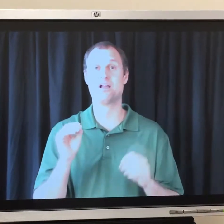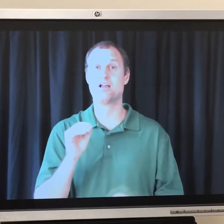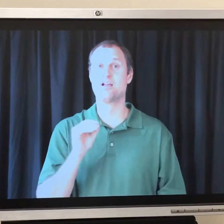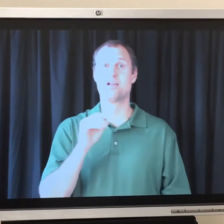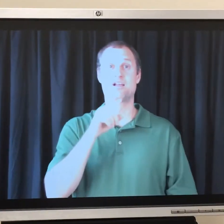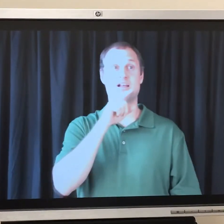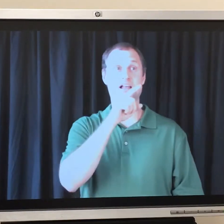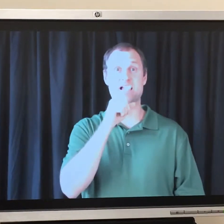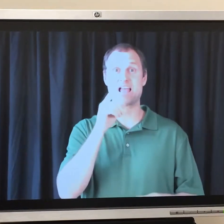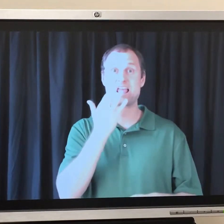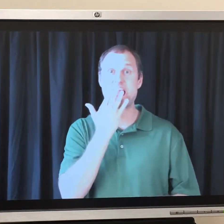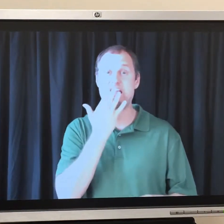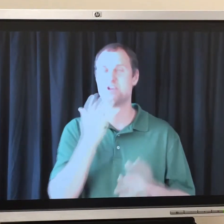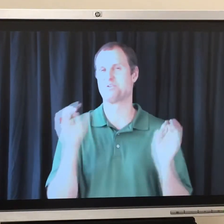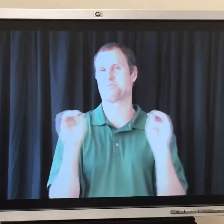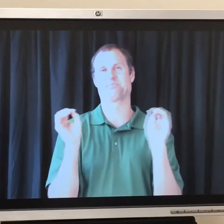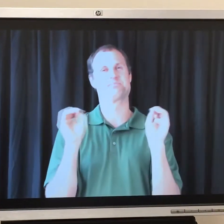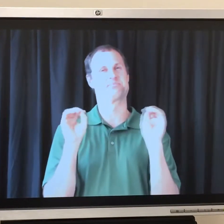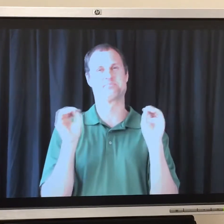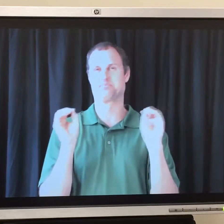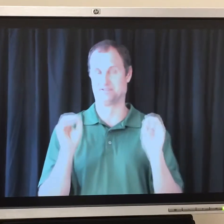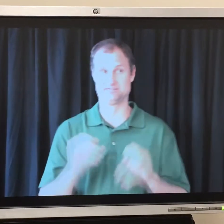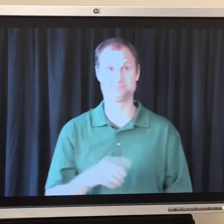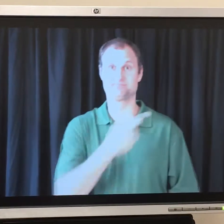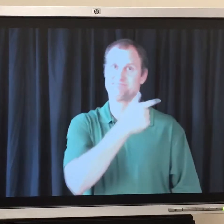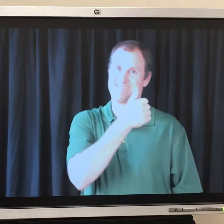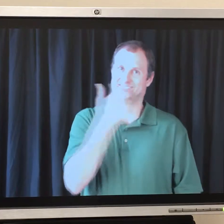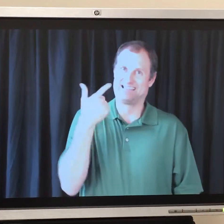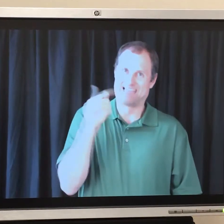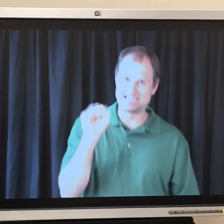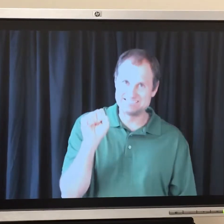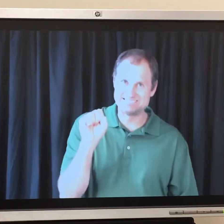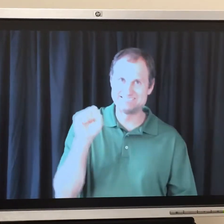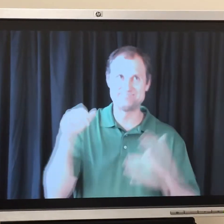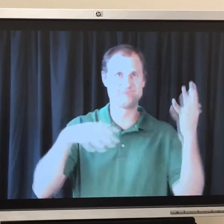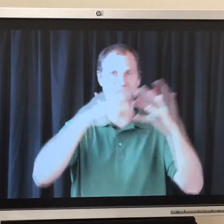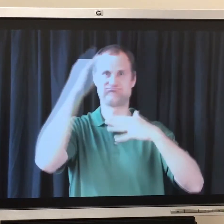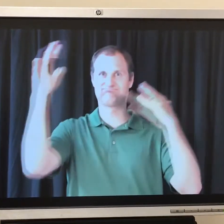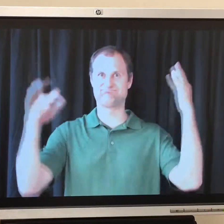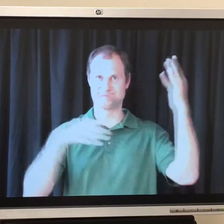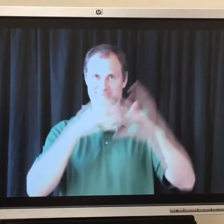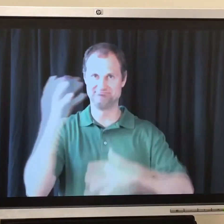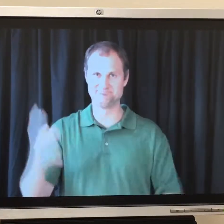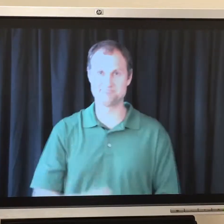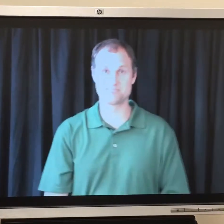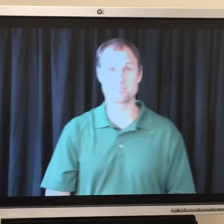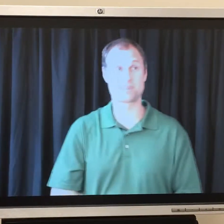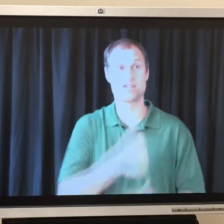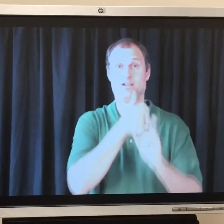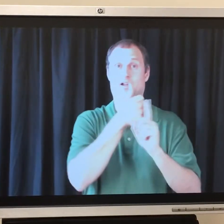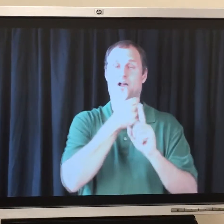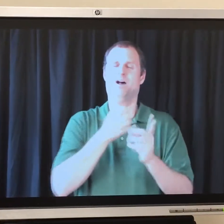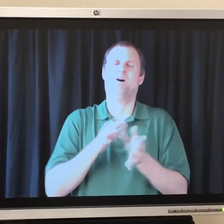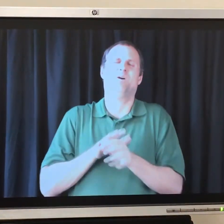Now, hydrogen is odorless and it's colorless, and it's present everywhere, all around